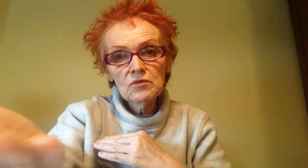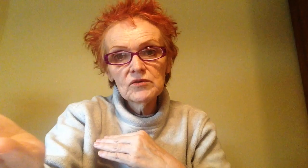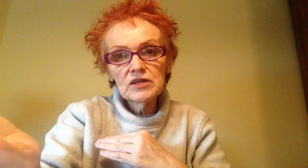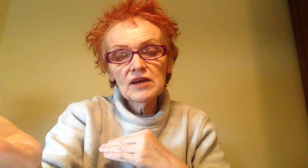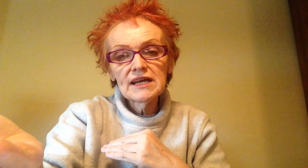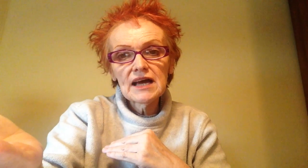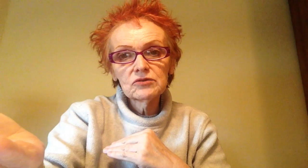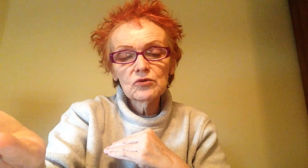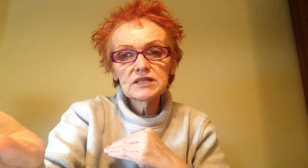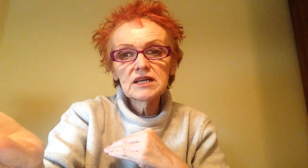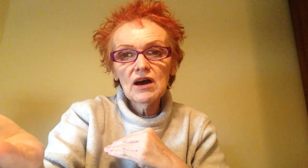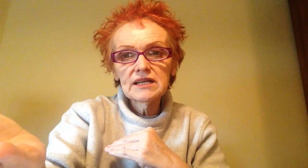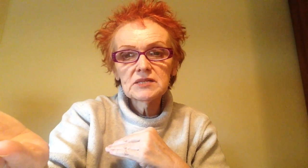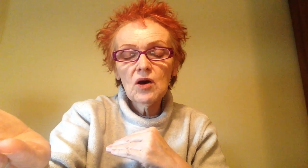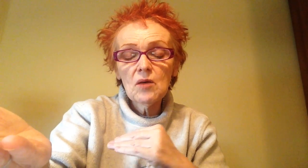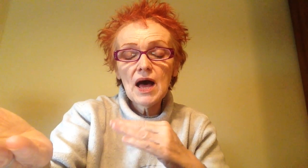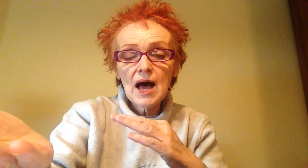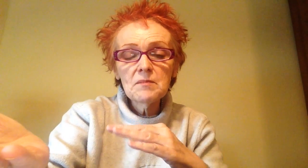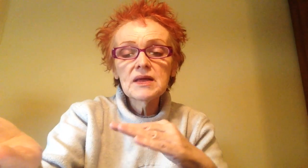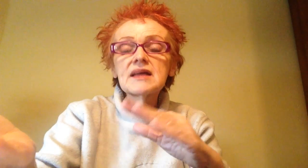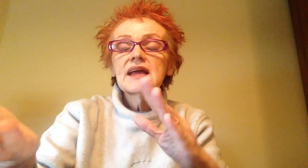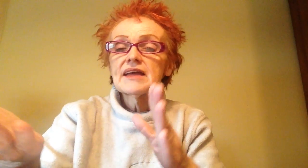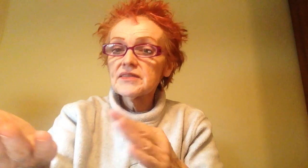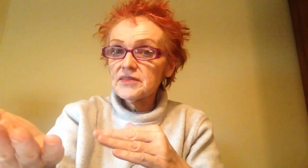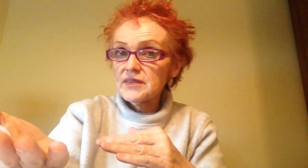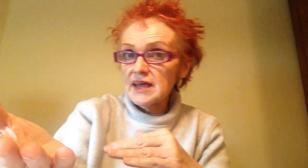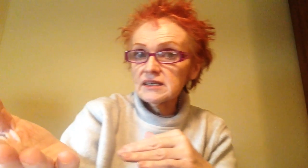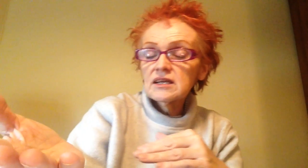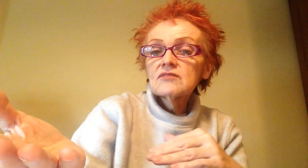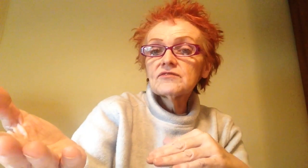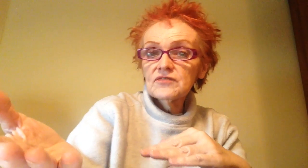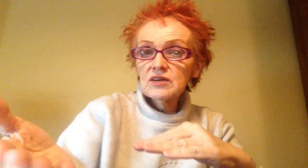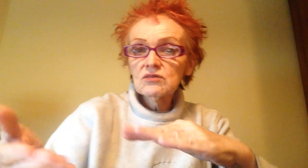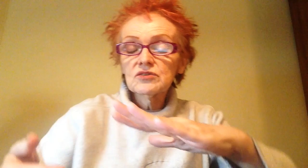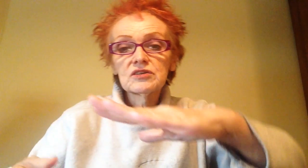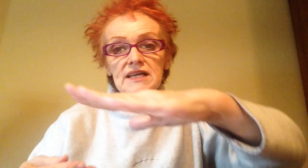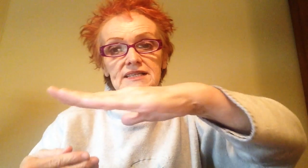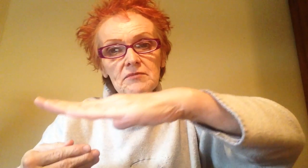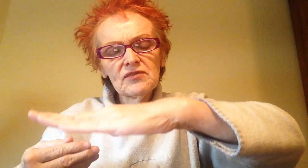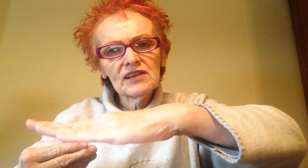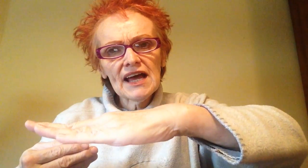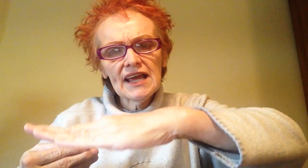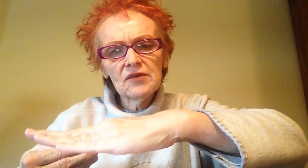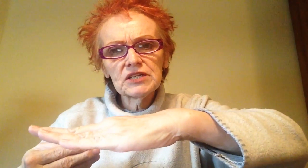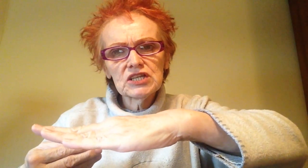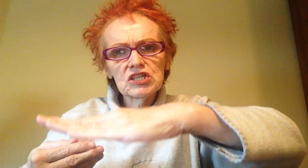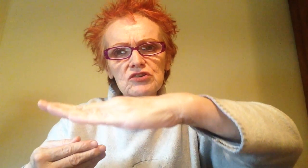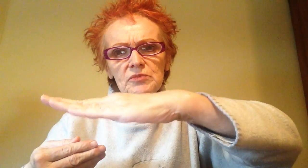moving your hand out towards the audience, palm up, and then fields. You're going to use that same flat hand we just used, put it